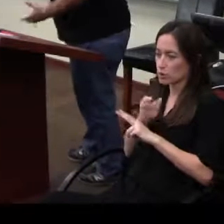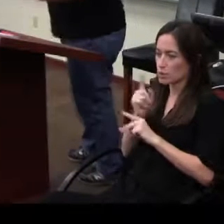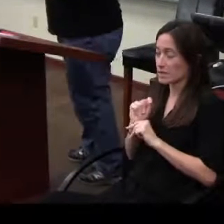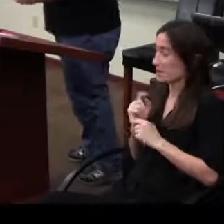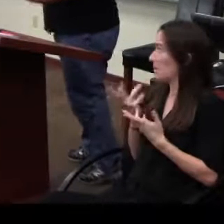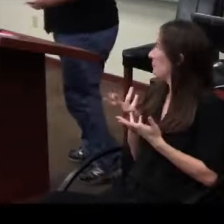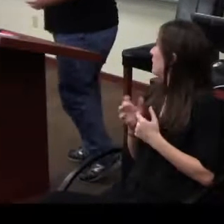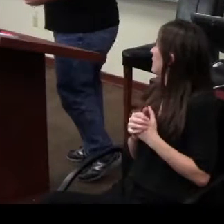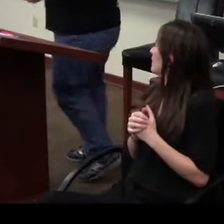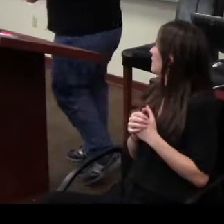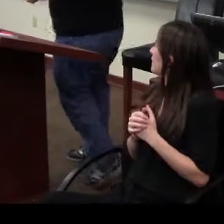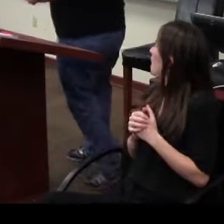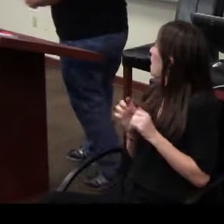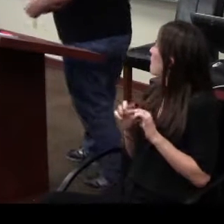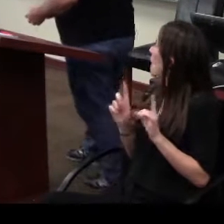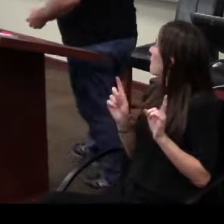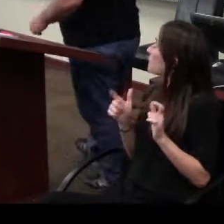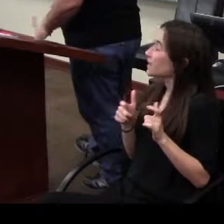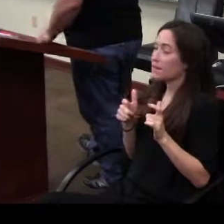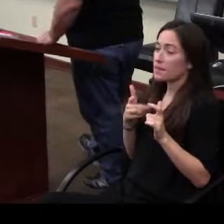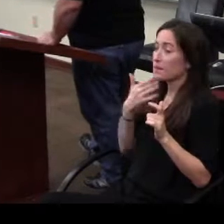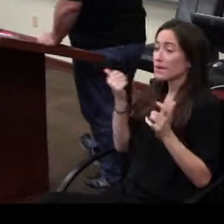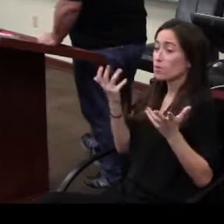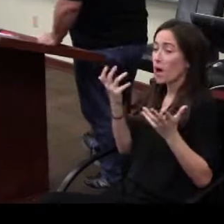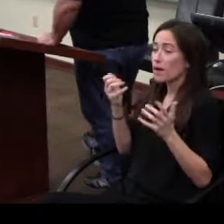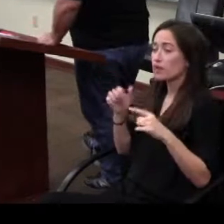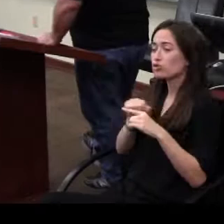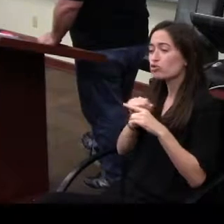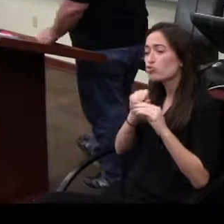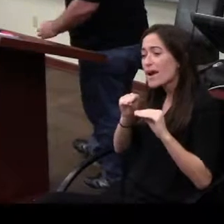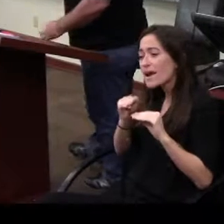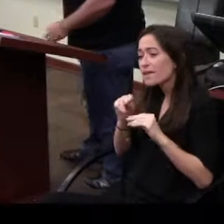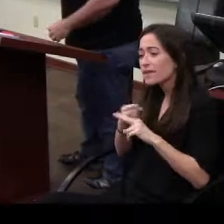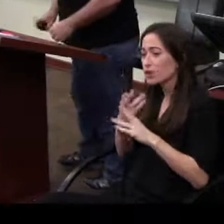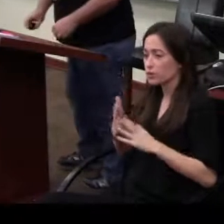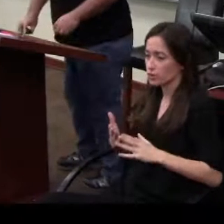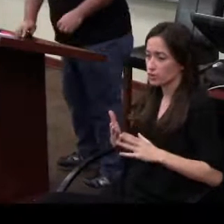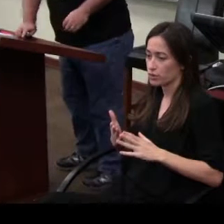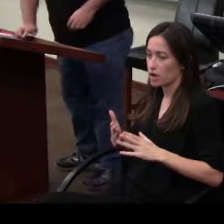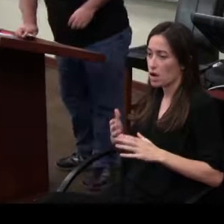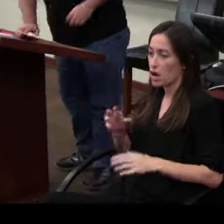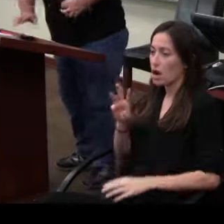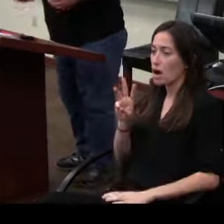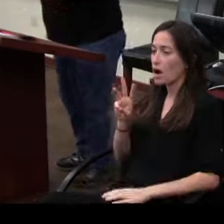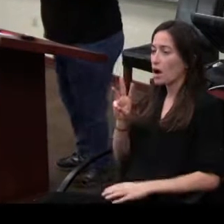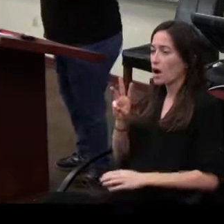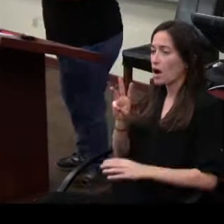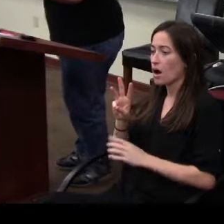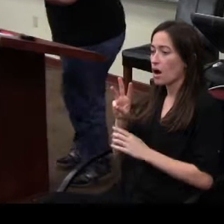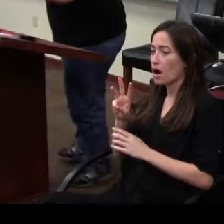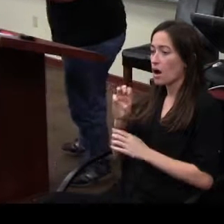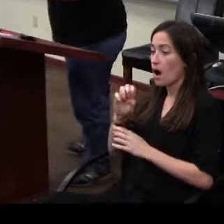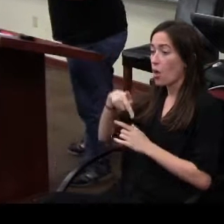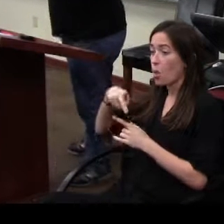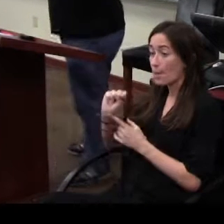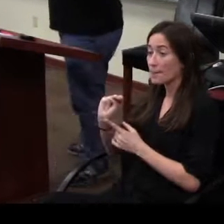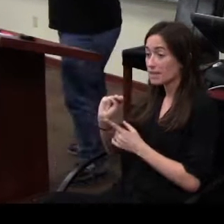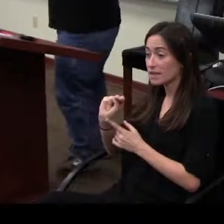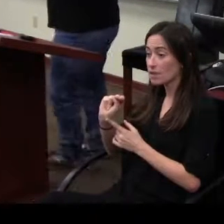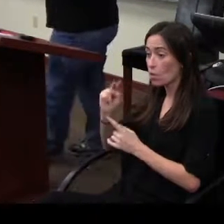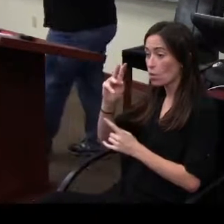the biggest things we can do here is train your users. Weapons-grade backups. Now, when I say weapons-grade backups, what I mean